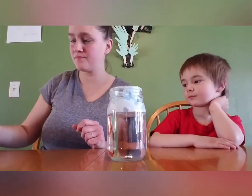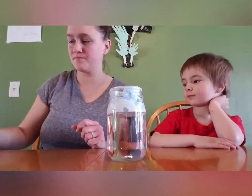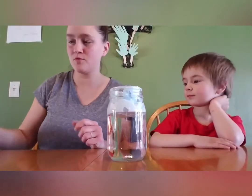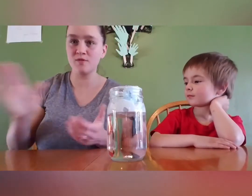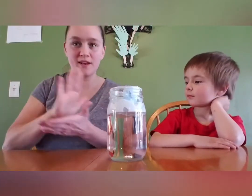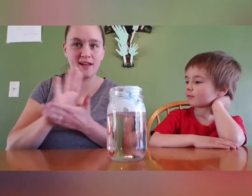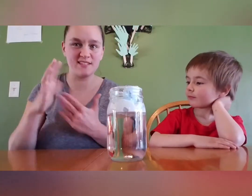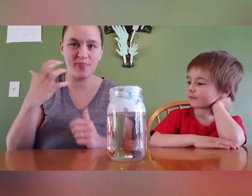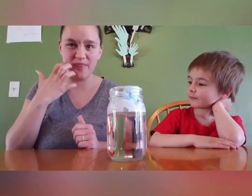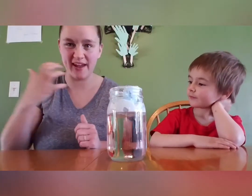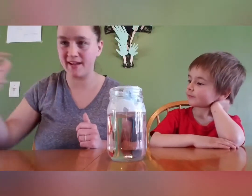Nice thick.